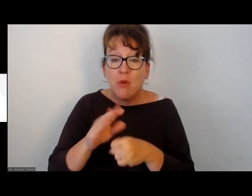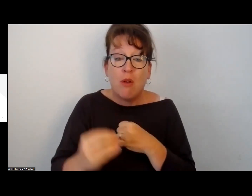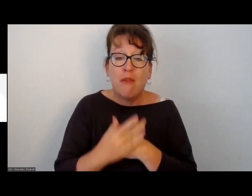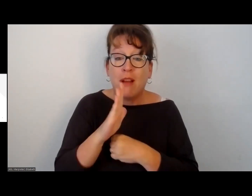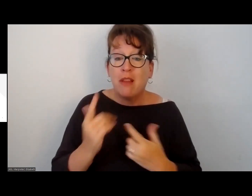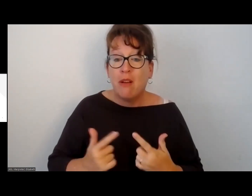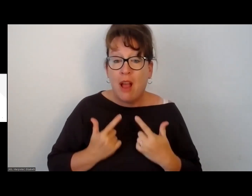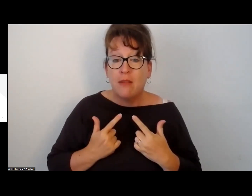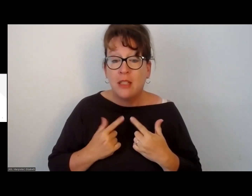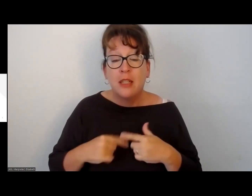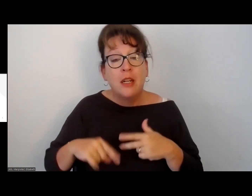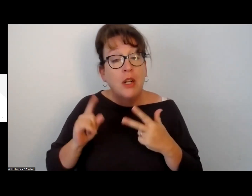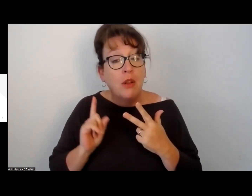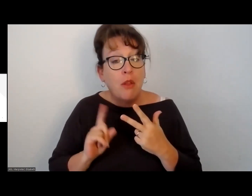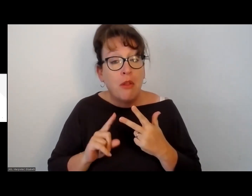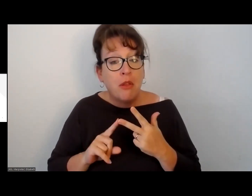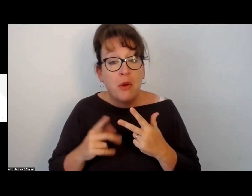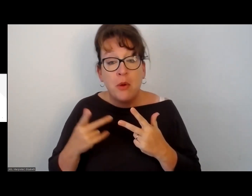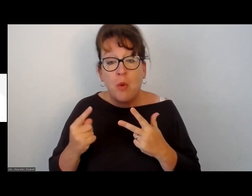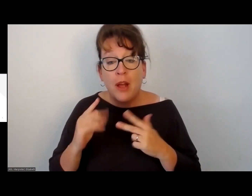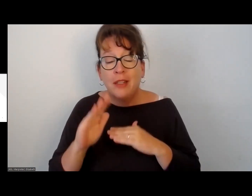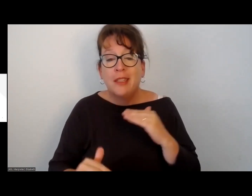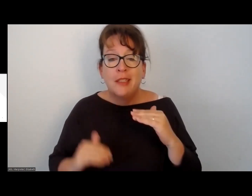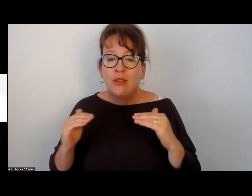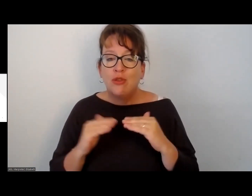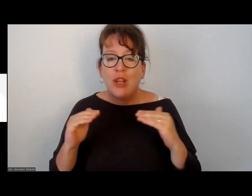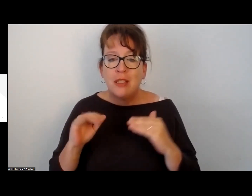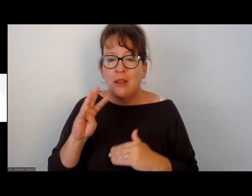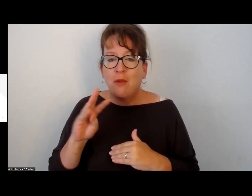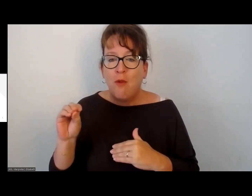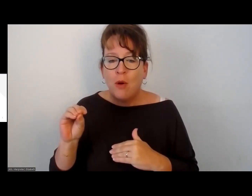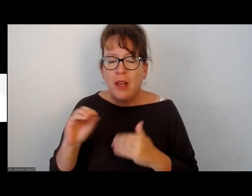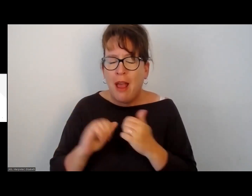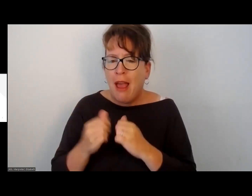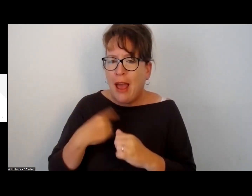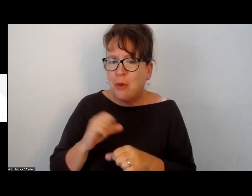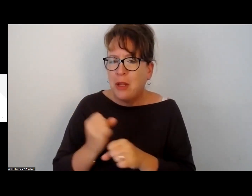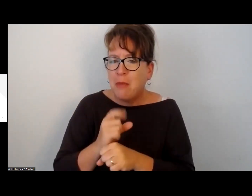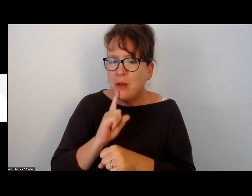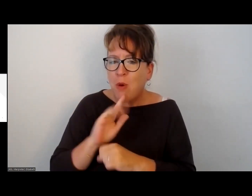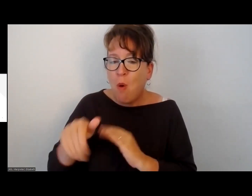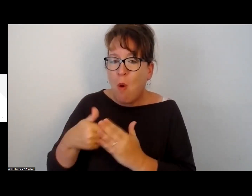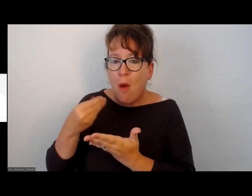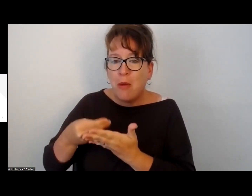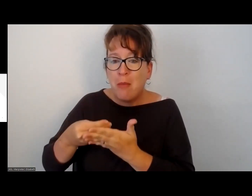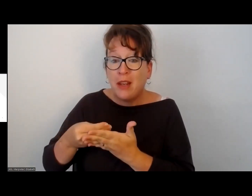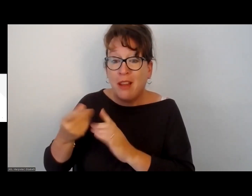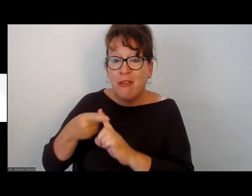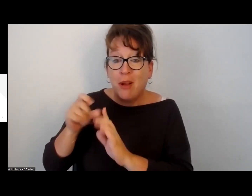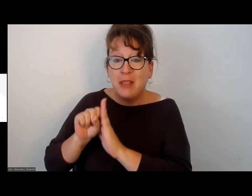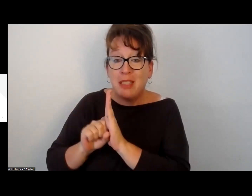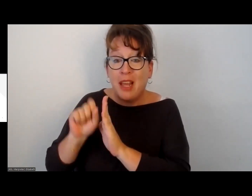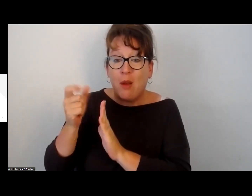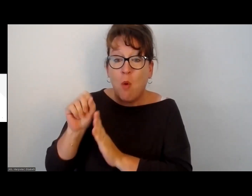And then the third one is Justice 40. And so how do we make sure that the dollars that are being invested, either state dollars or federal